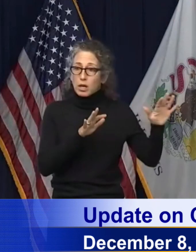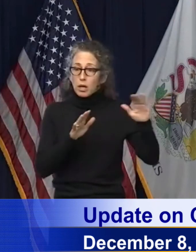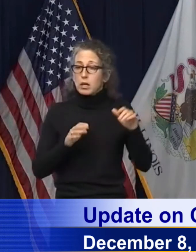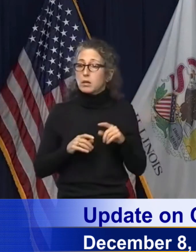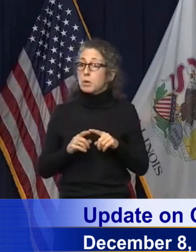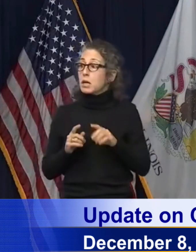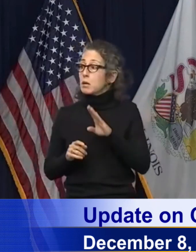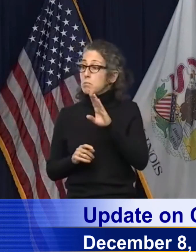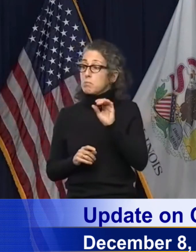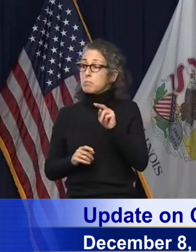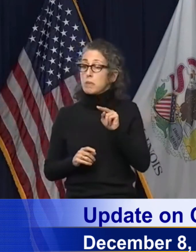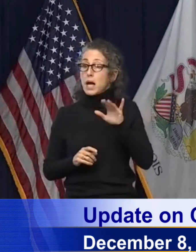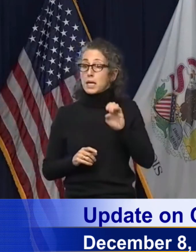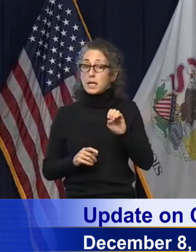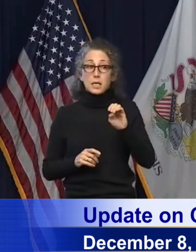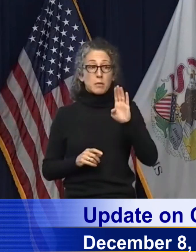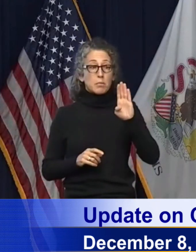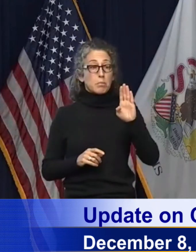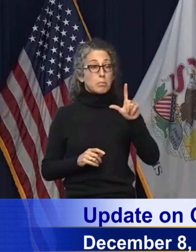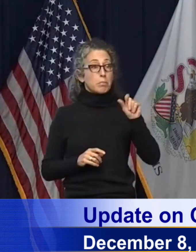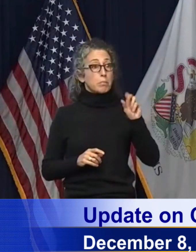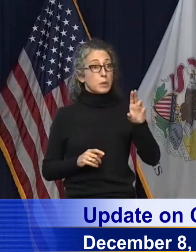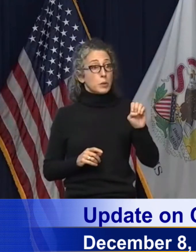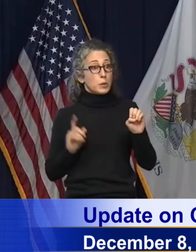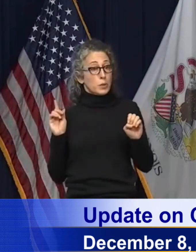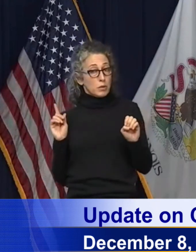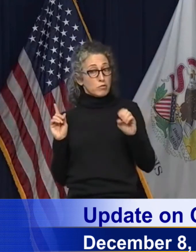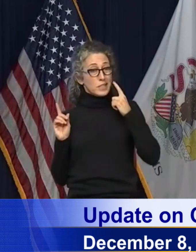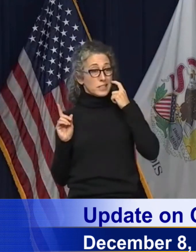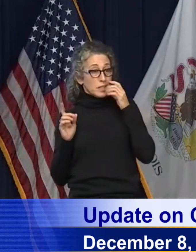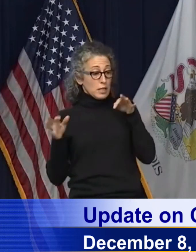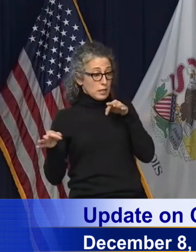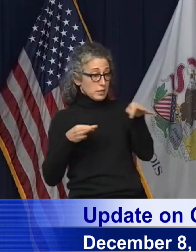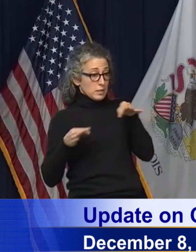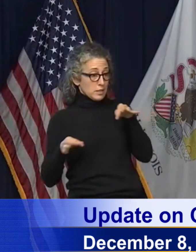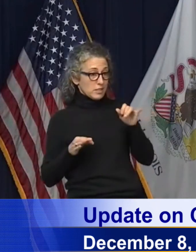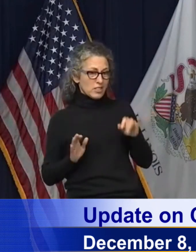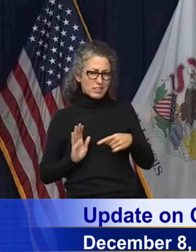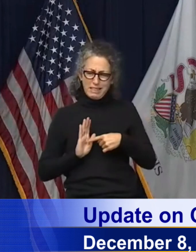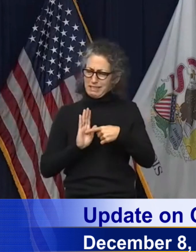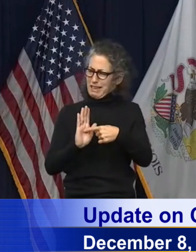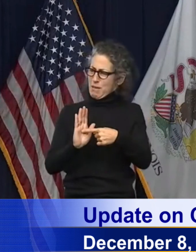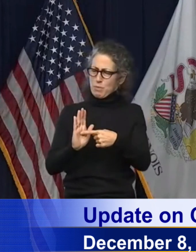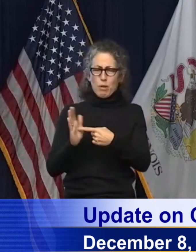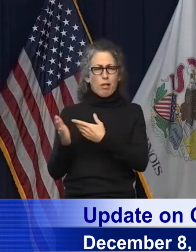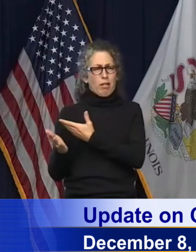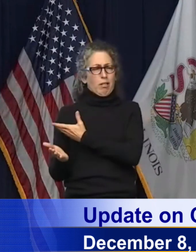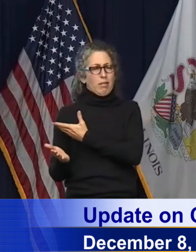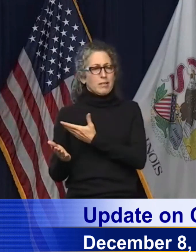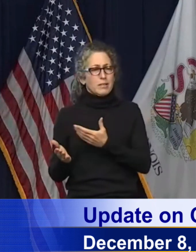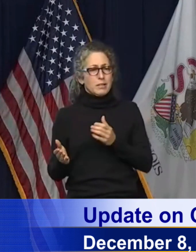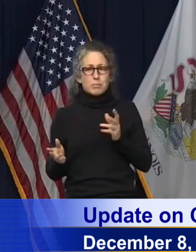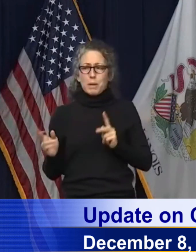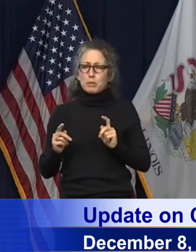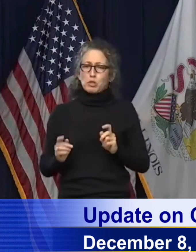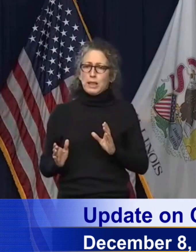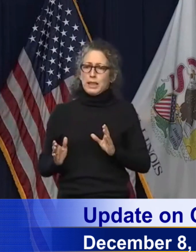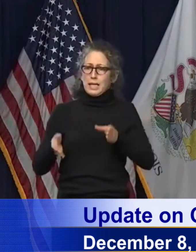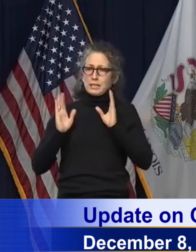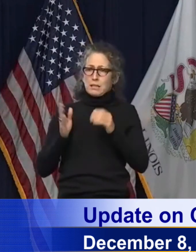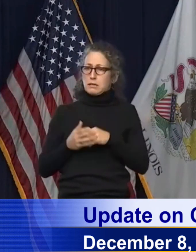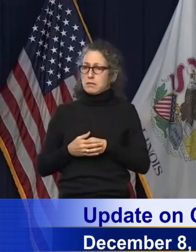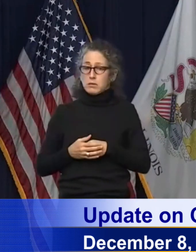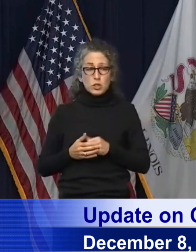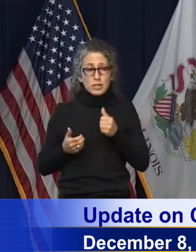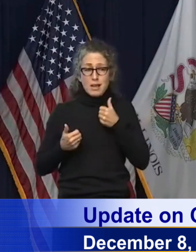Bonnie Blue, who presented here today, is an example of somebody that people should listen to. She has no axe